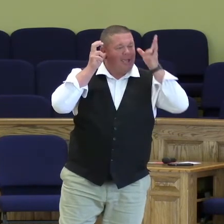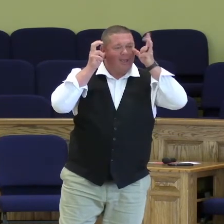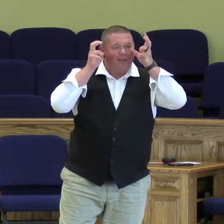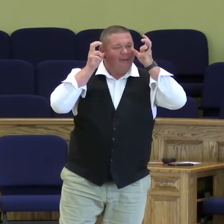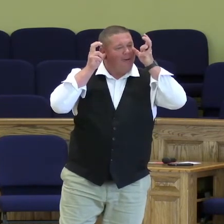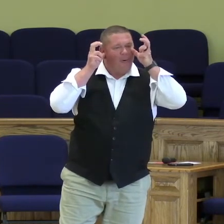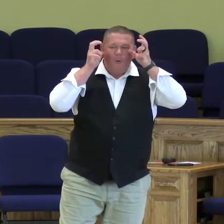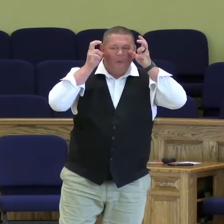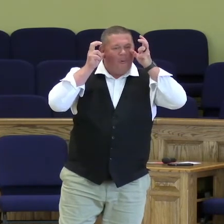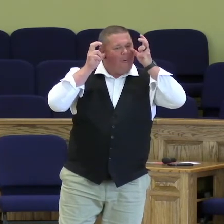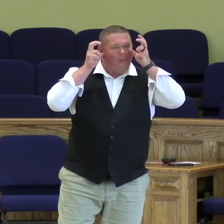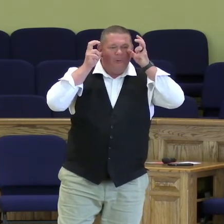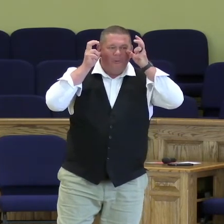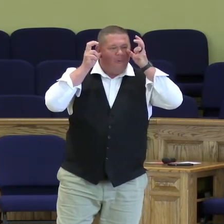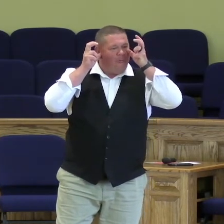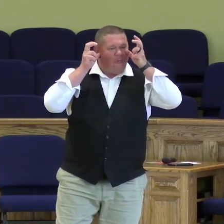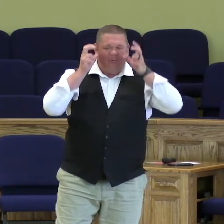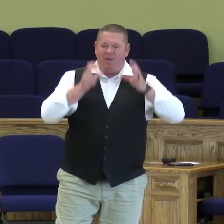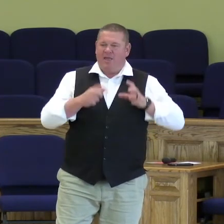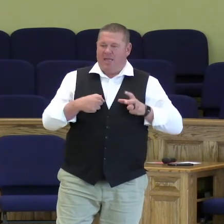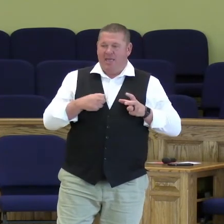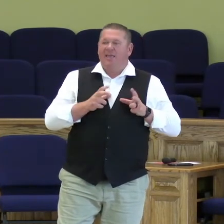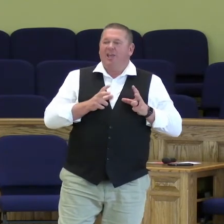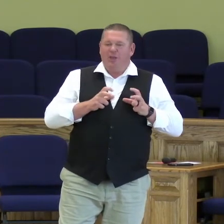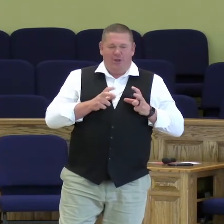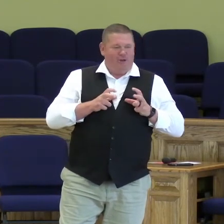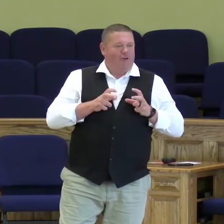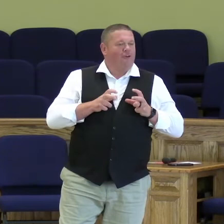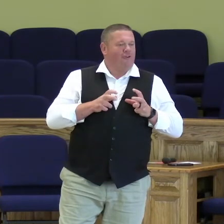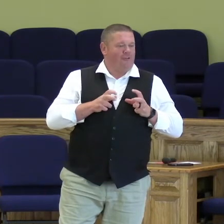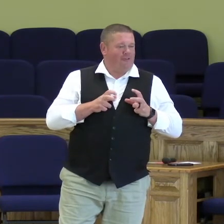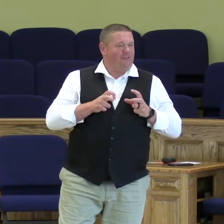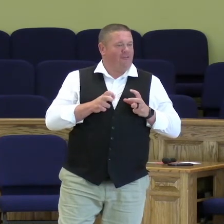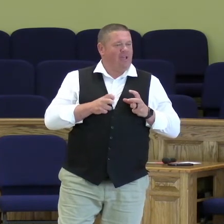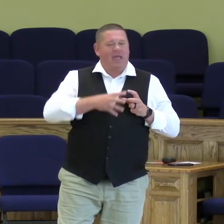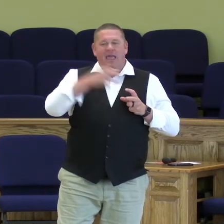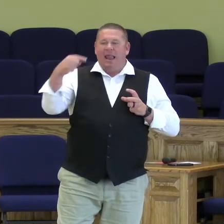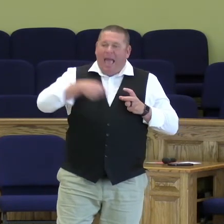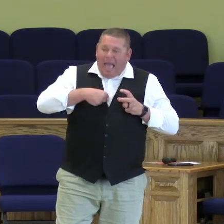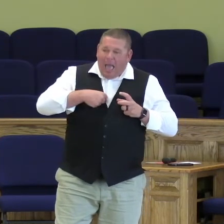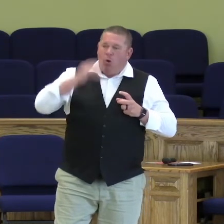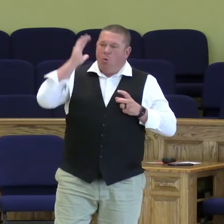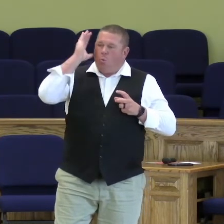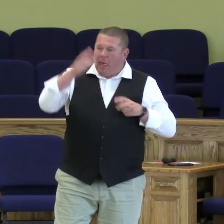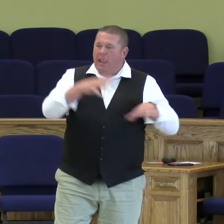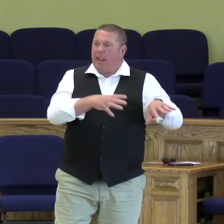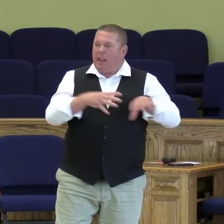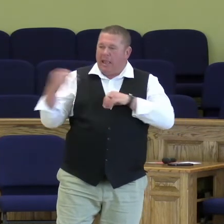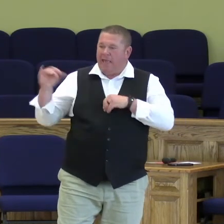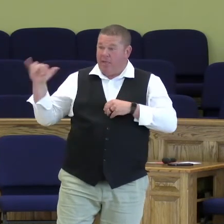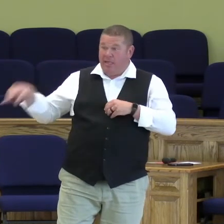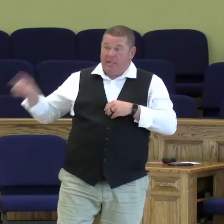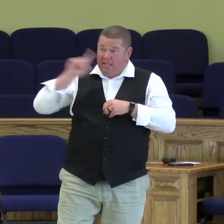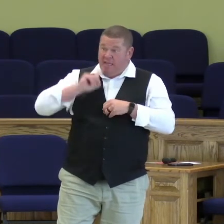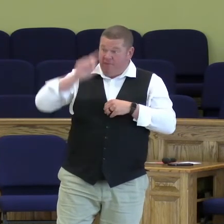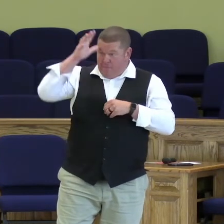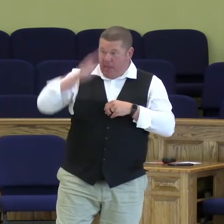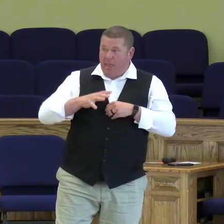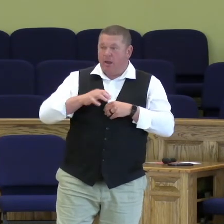just listen like this morning with our ears and with our eyes, but oh, that's when we start listening with our hearts. And I will leave like this deaf